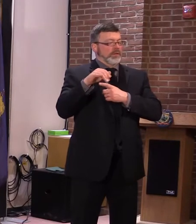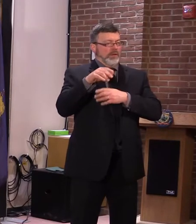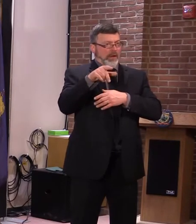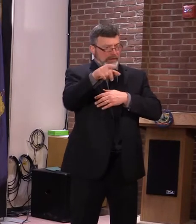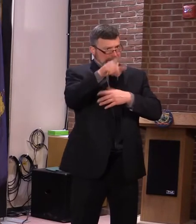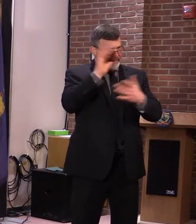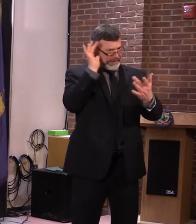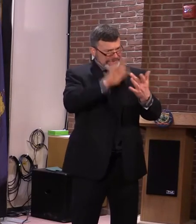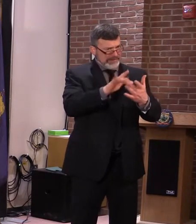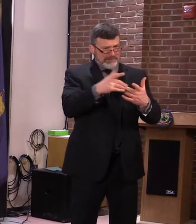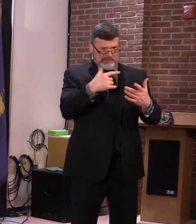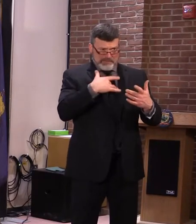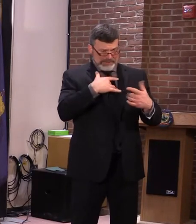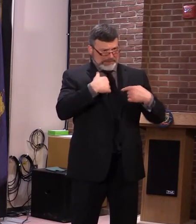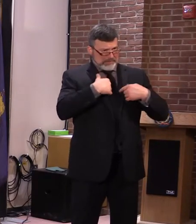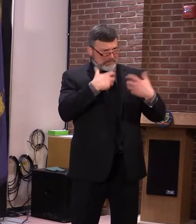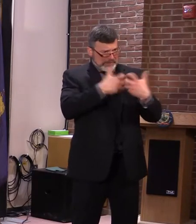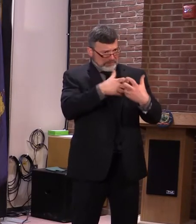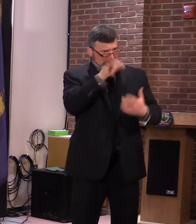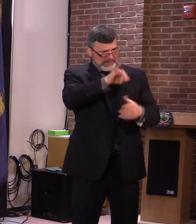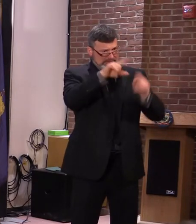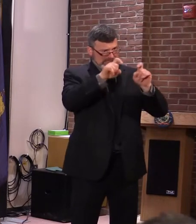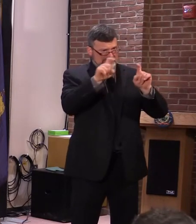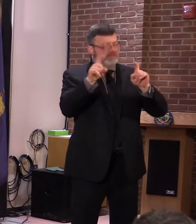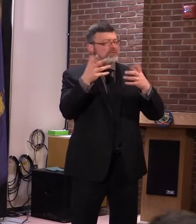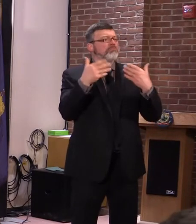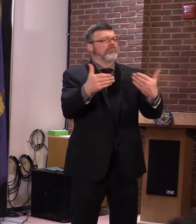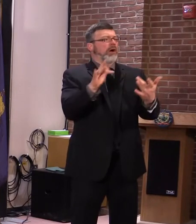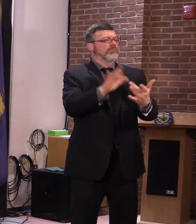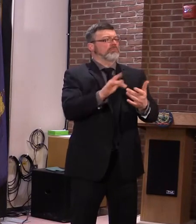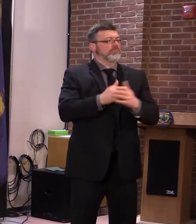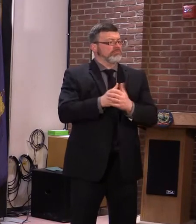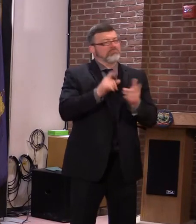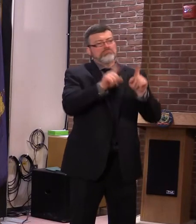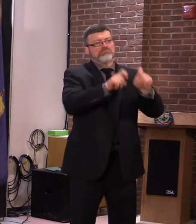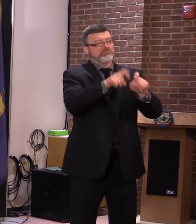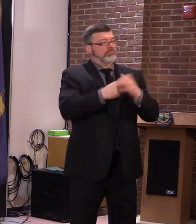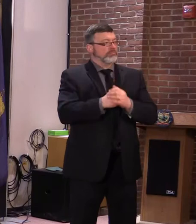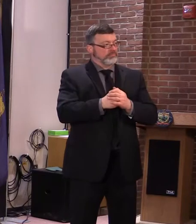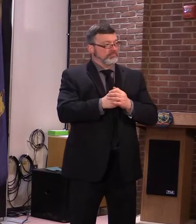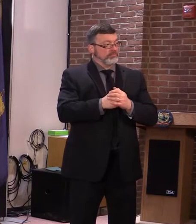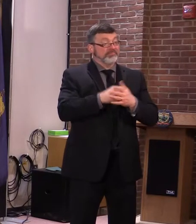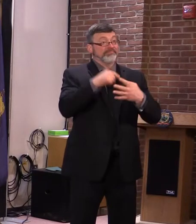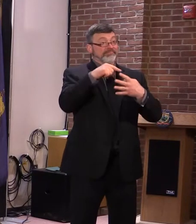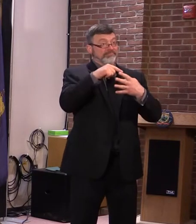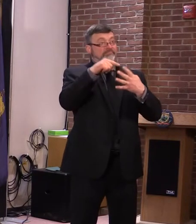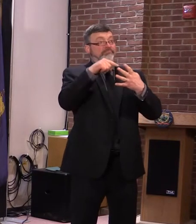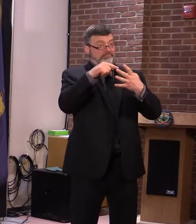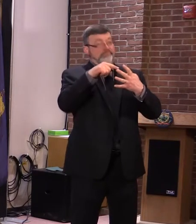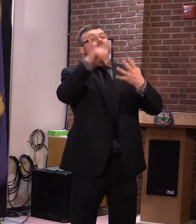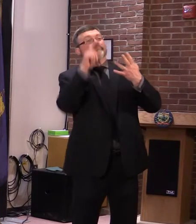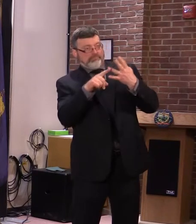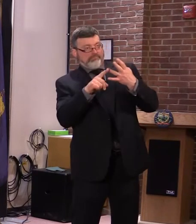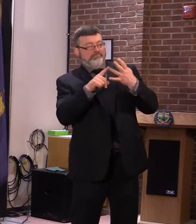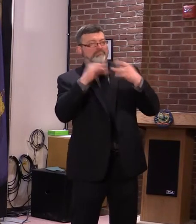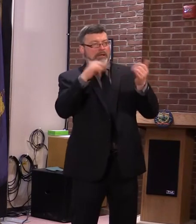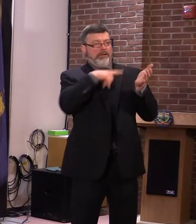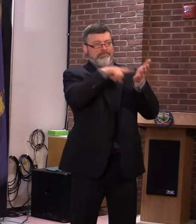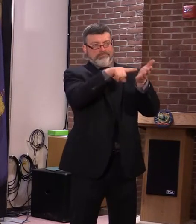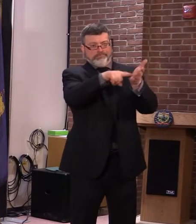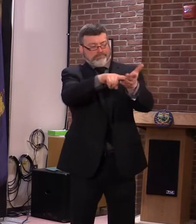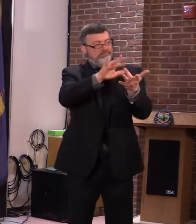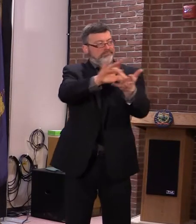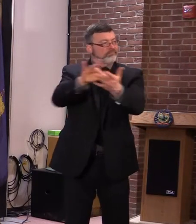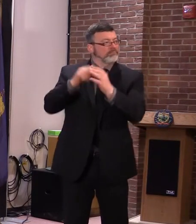tracing, Vermont stood up one of the best contact tracing programs in the country, and it has truly slowed down the spread of COVID.